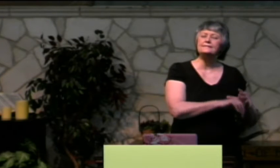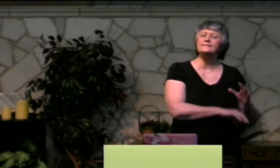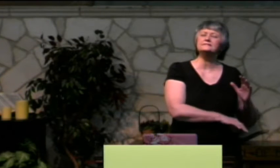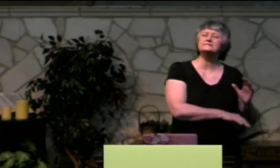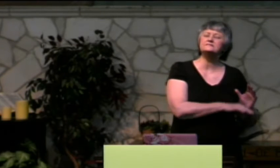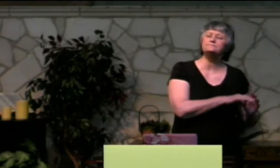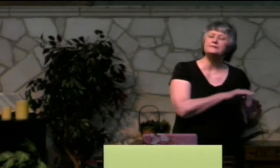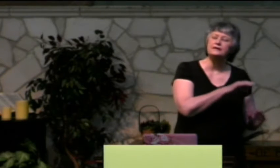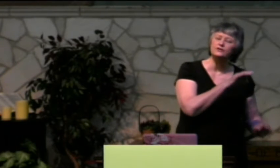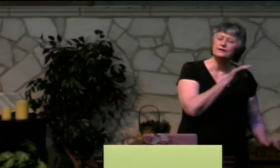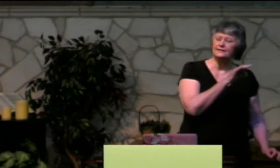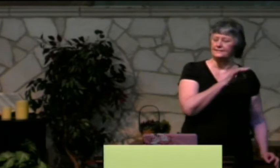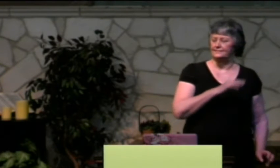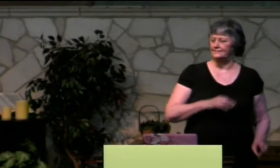the Spirit.